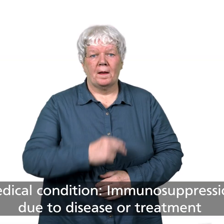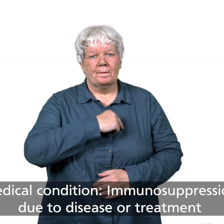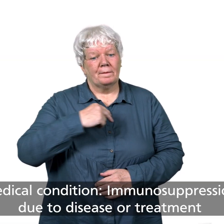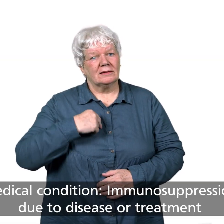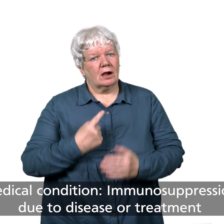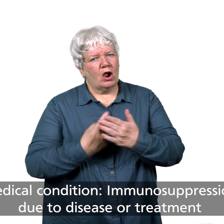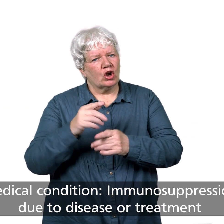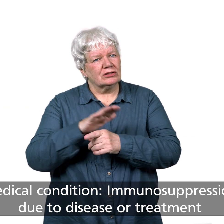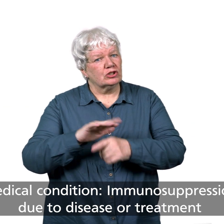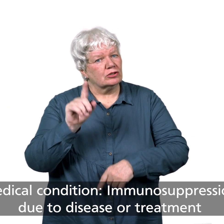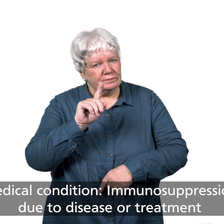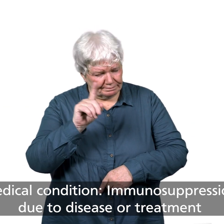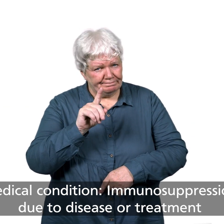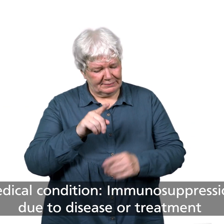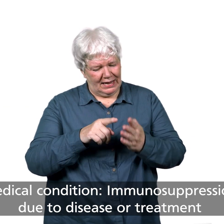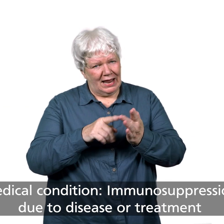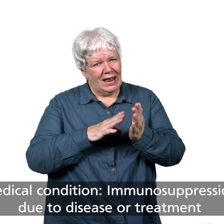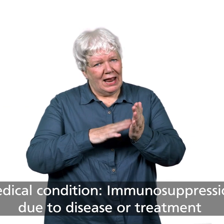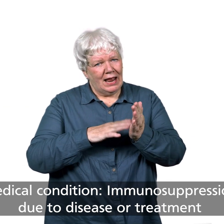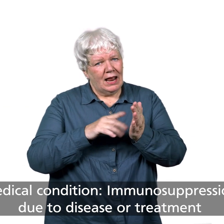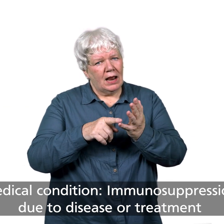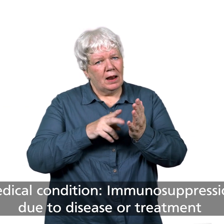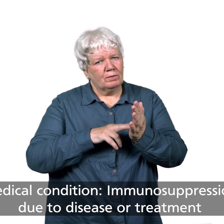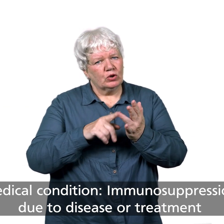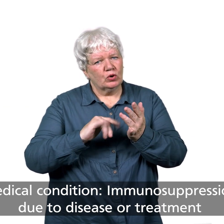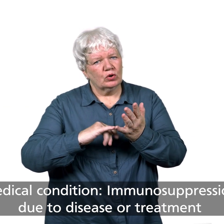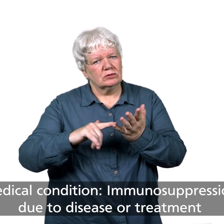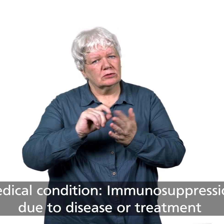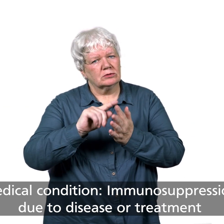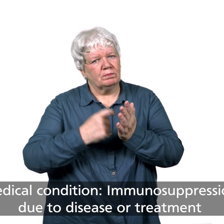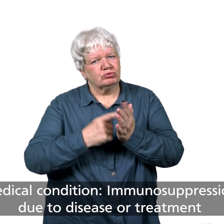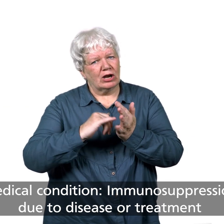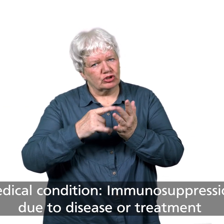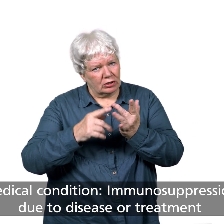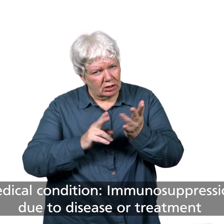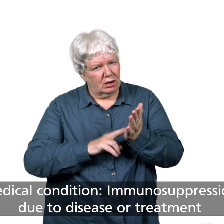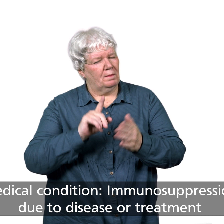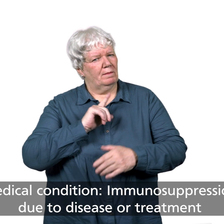Medical condition: immunosuppression due to disease or treatment.